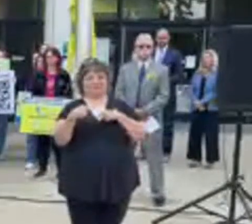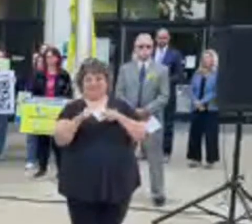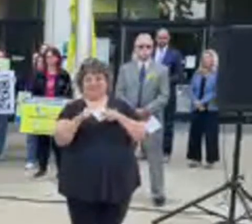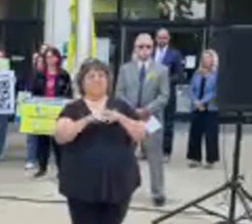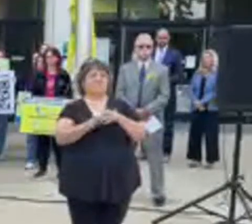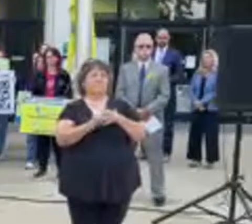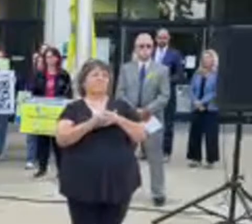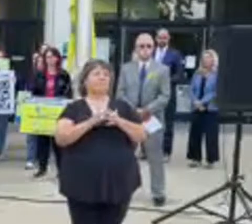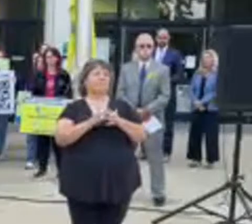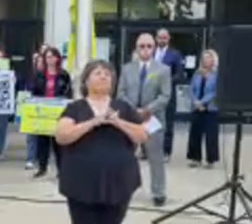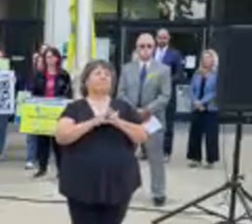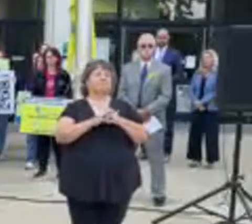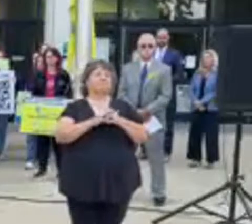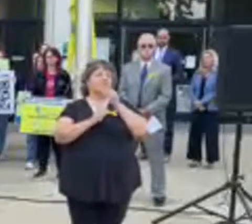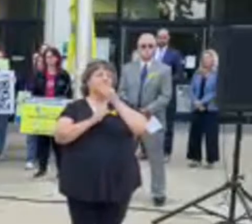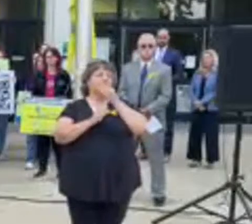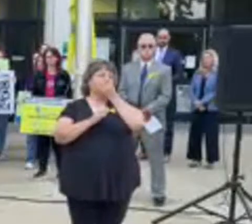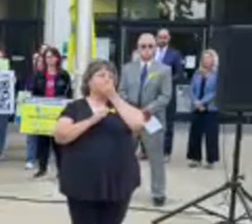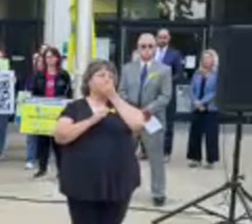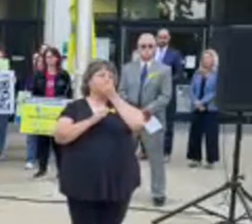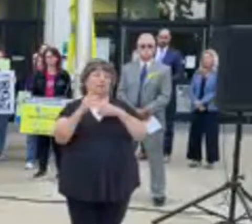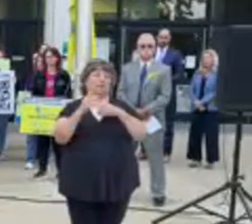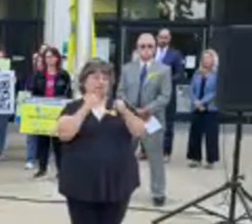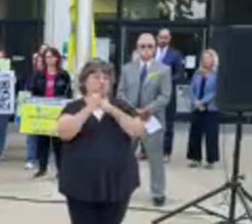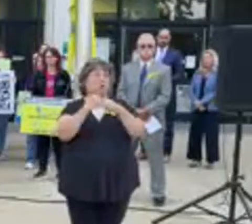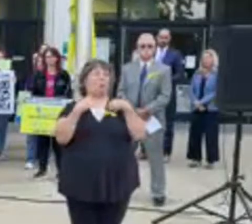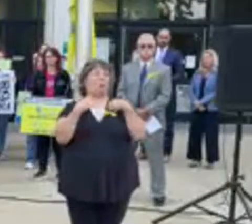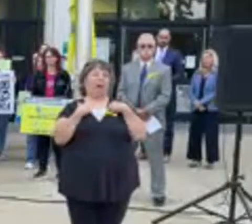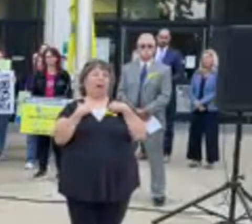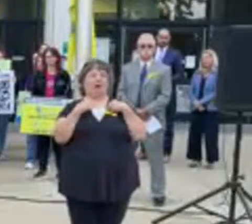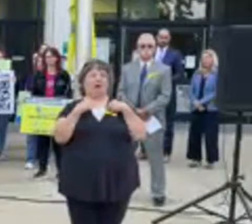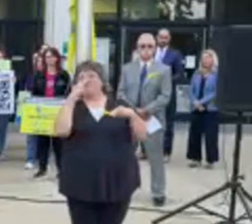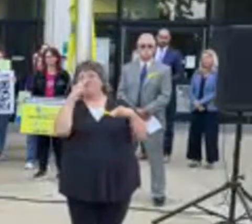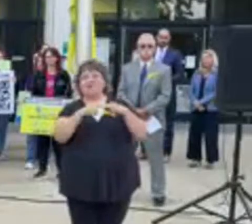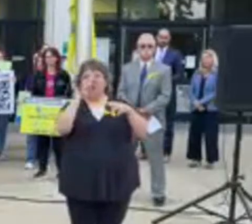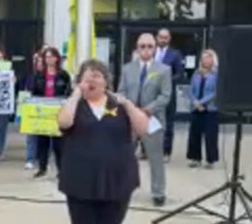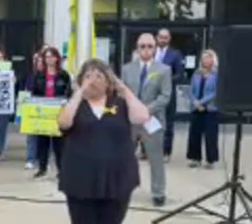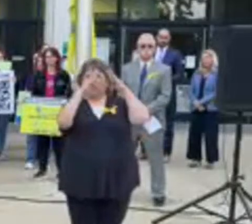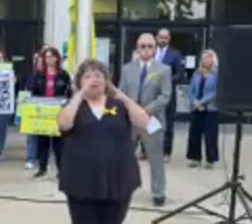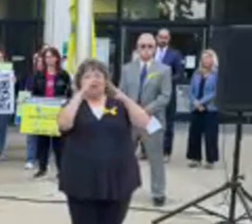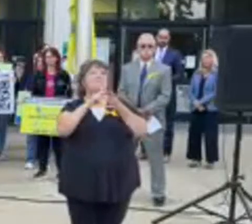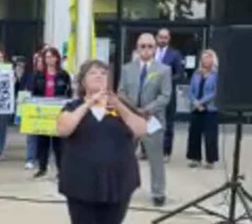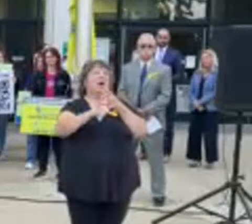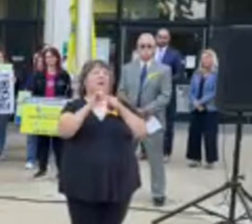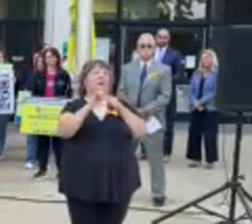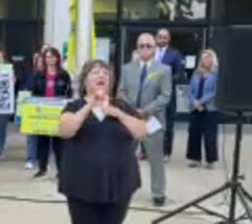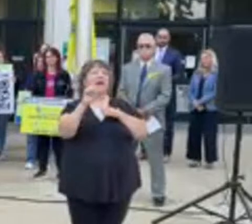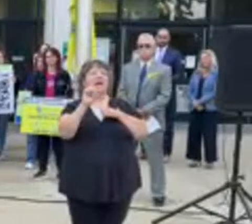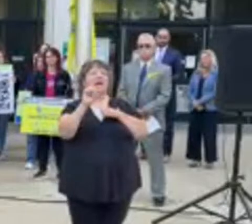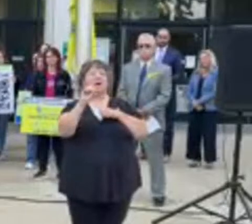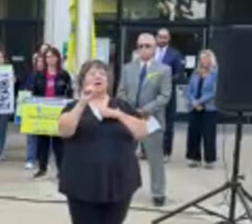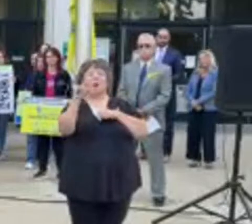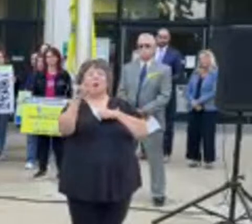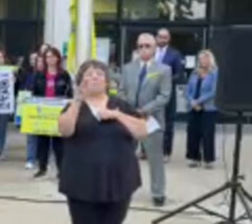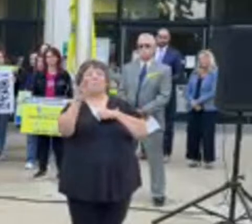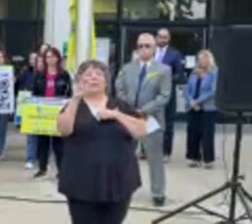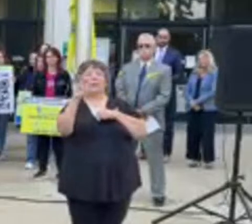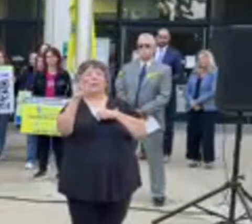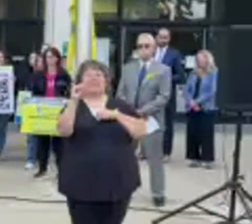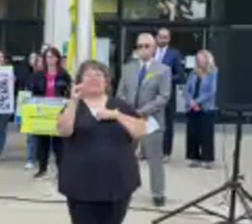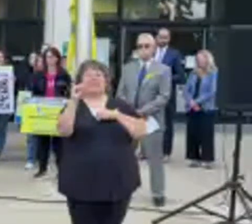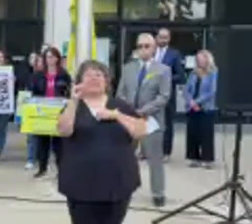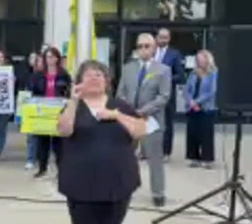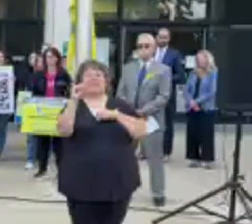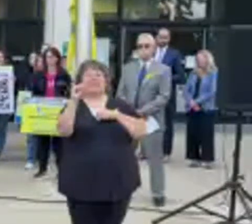trained since this initiative began. This year, we had a particularly fun creative project done with Erie One BOCES at